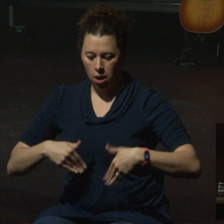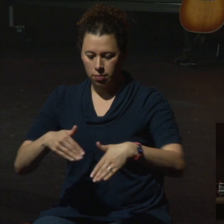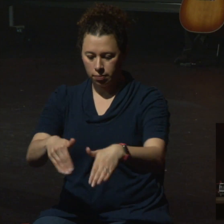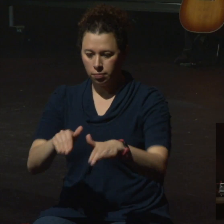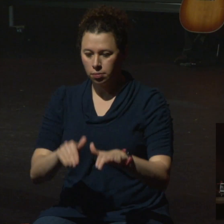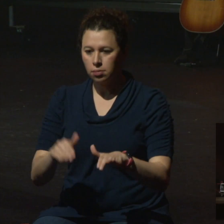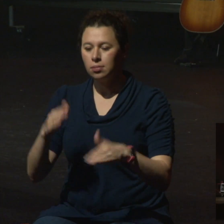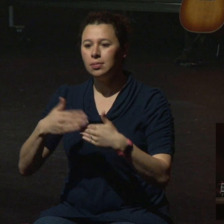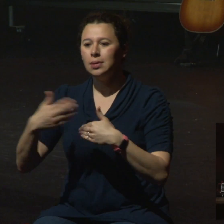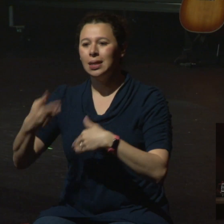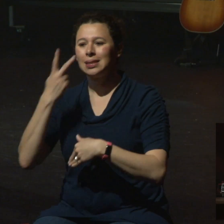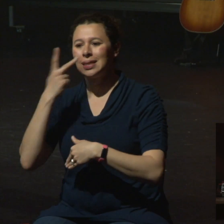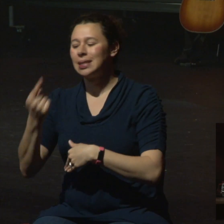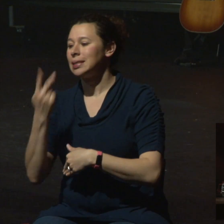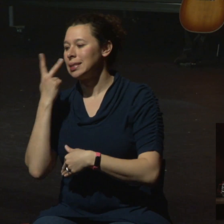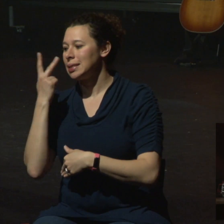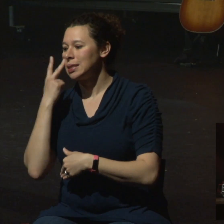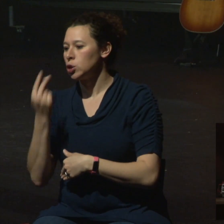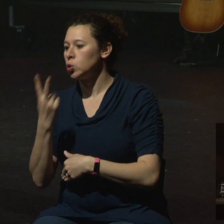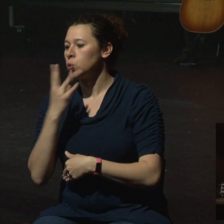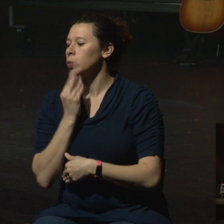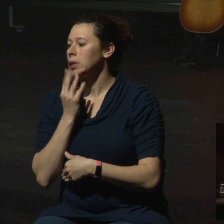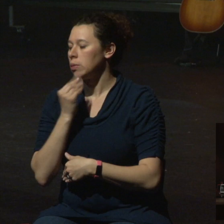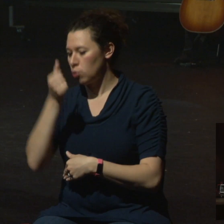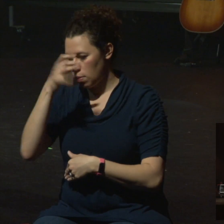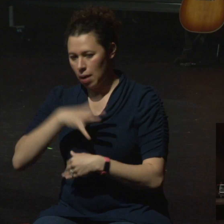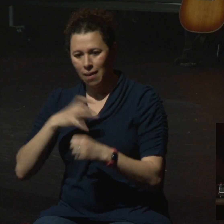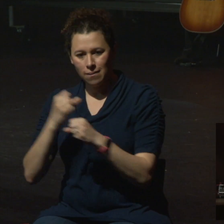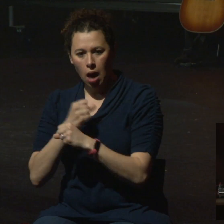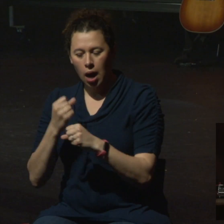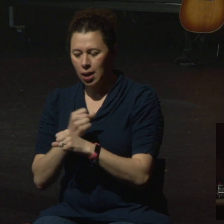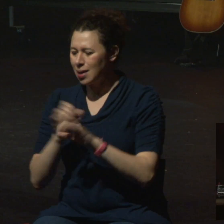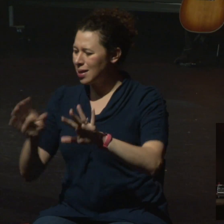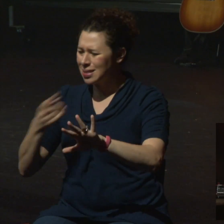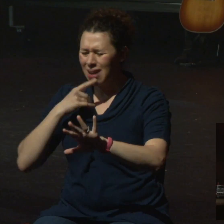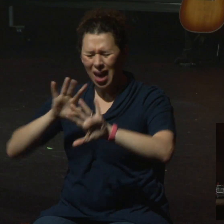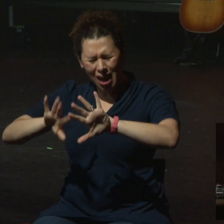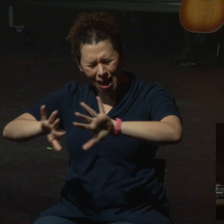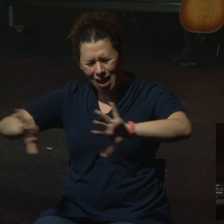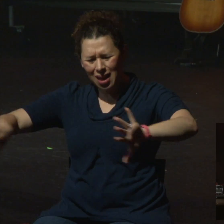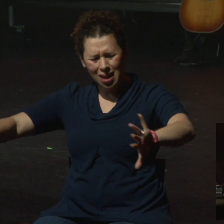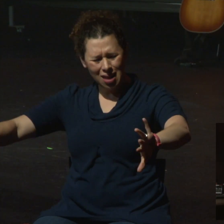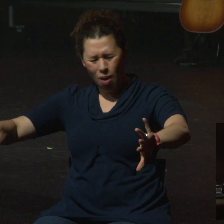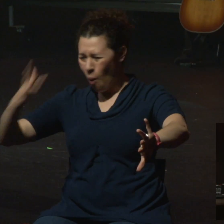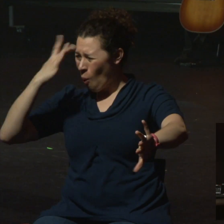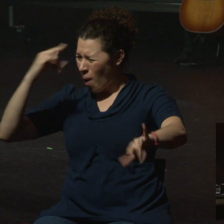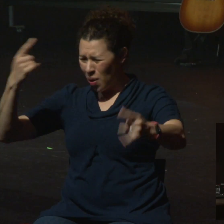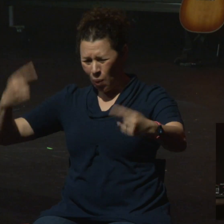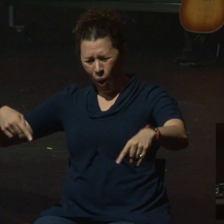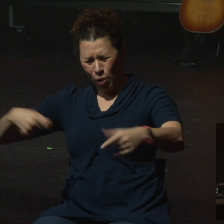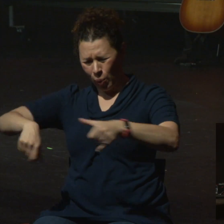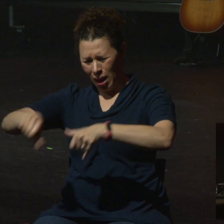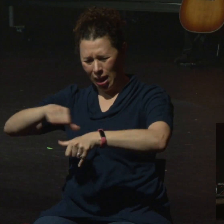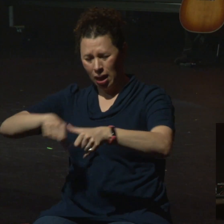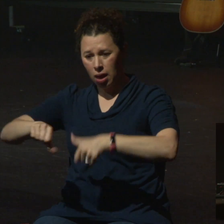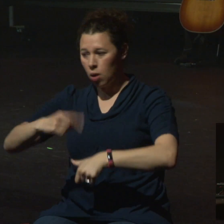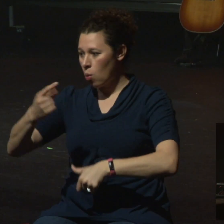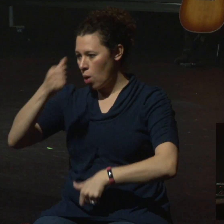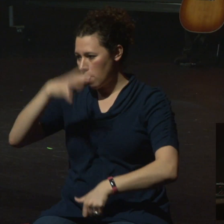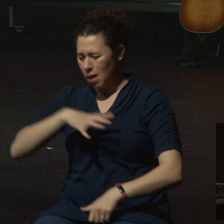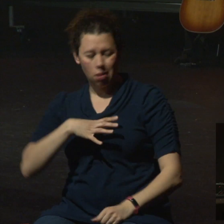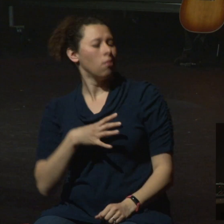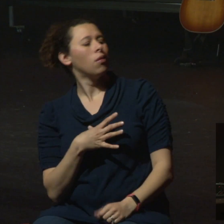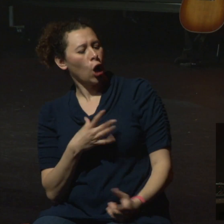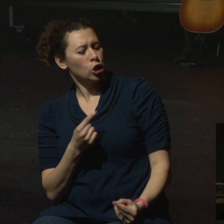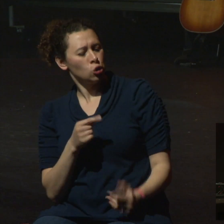men fighting. He steps in, breaks up the fight, and is like, man, what are y'all doing arguing amongst yourselves? And one of the men say, what you